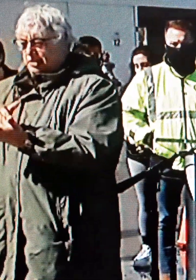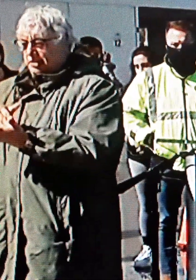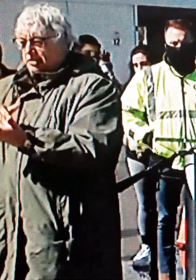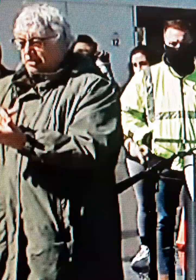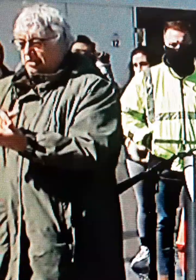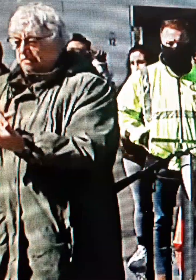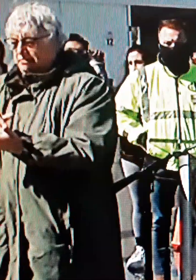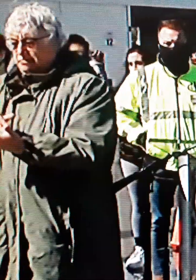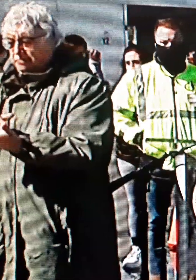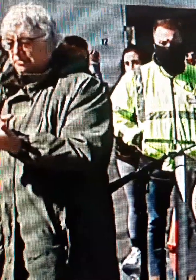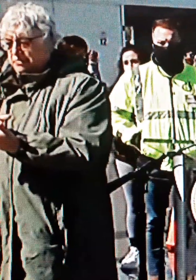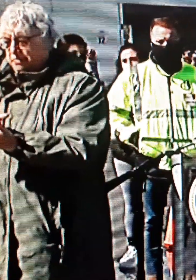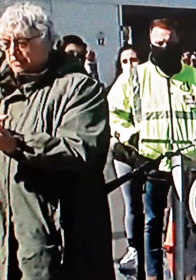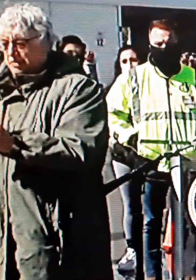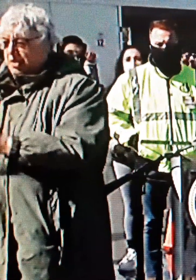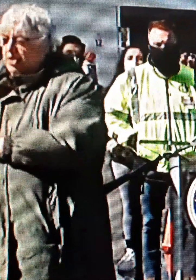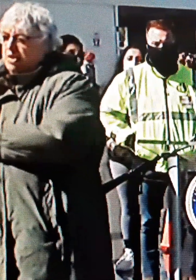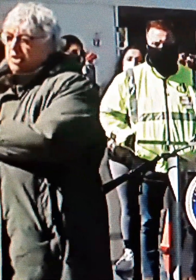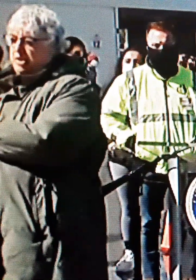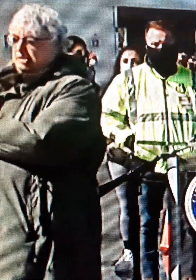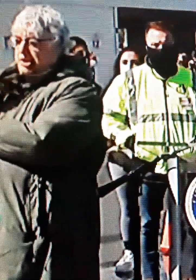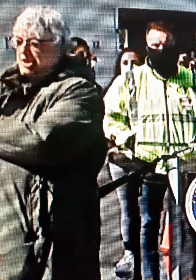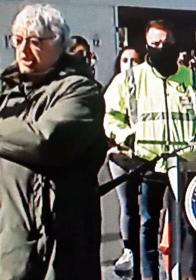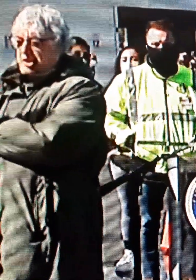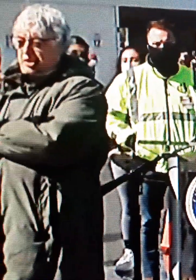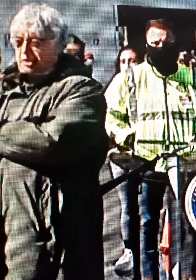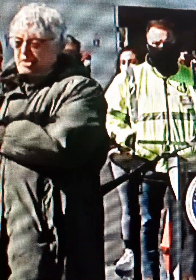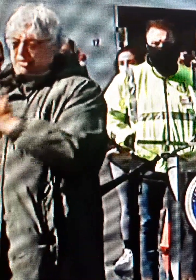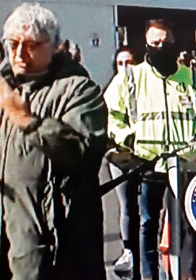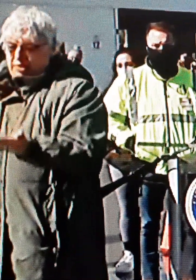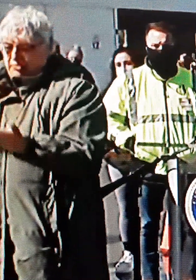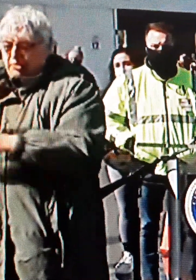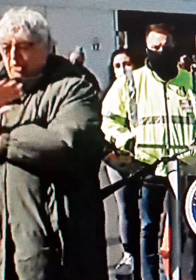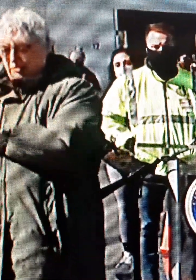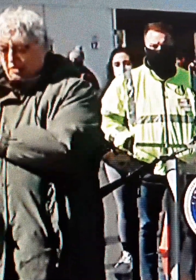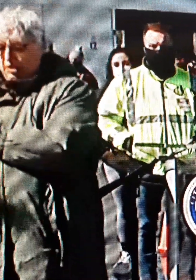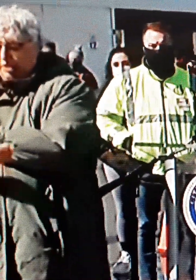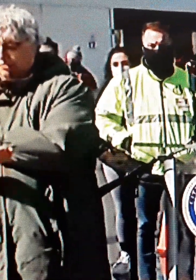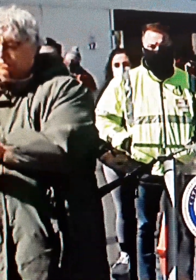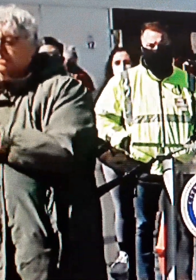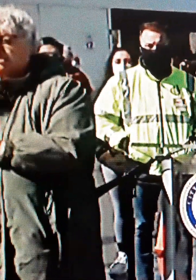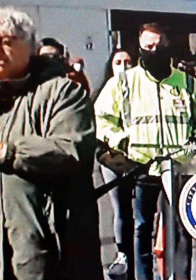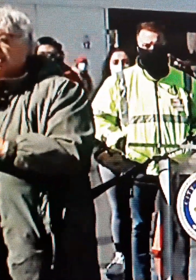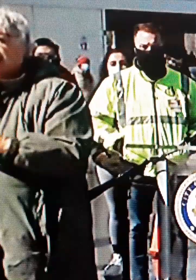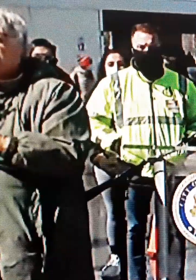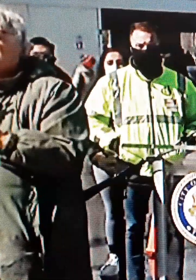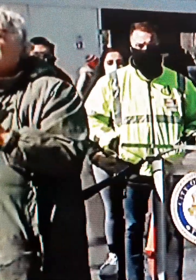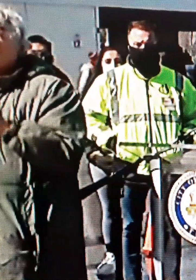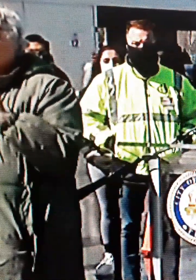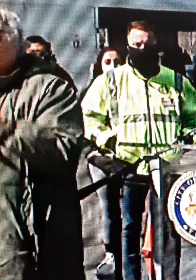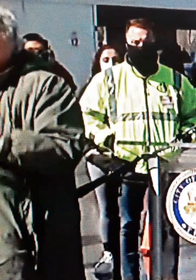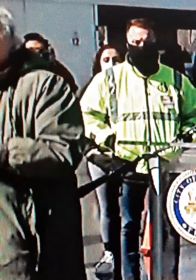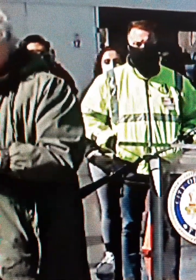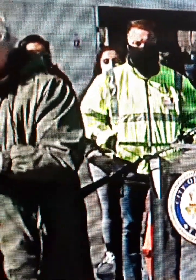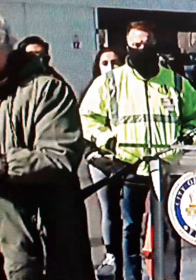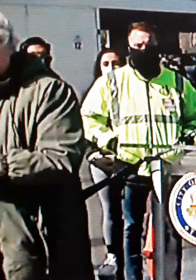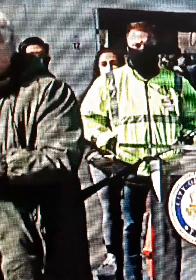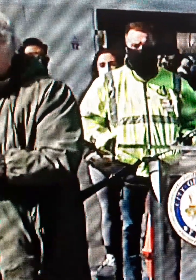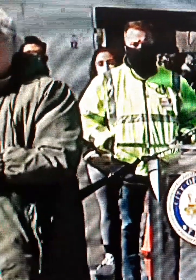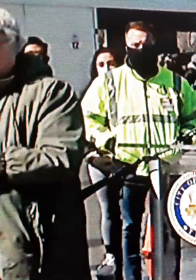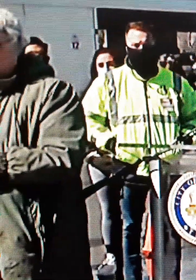site, through the day, probably going into overnight, and then we'll see how things fare tomorrow.